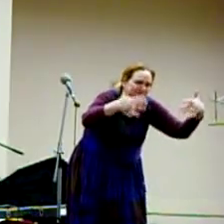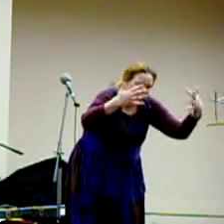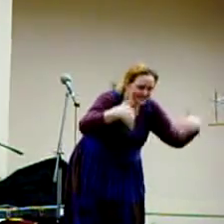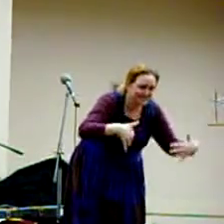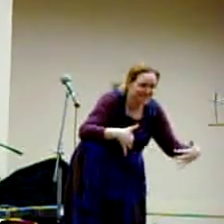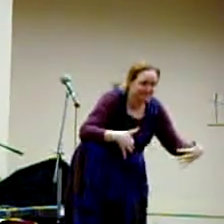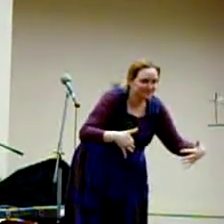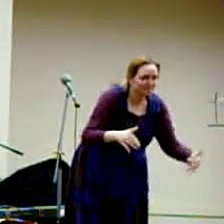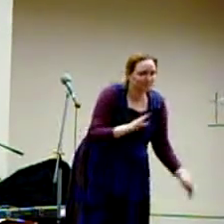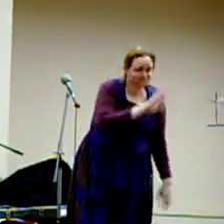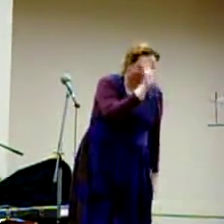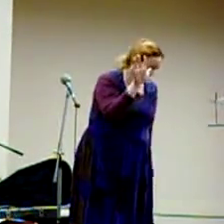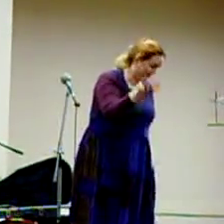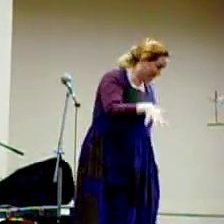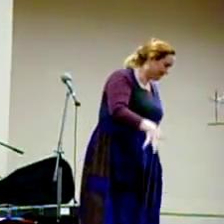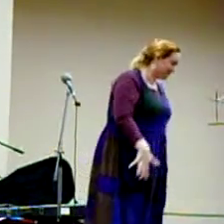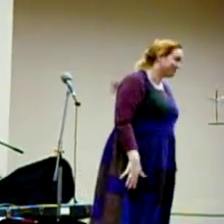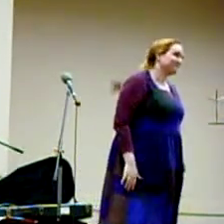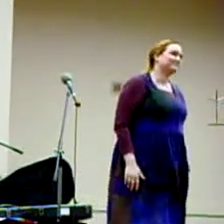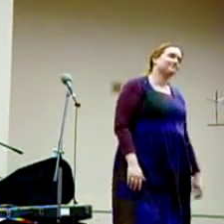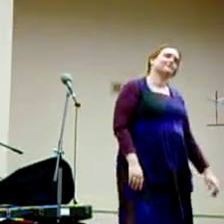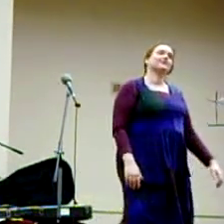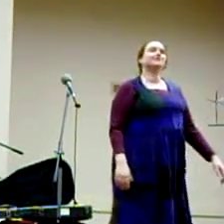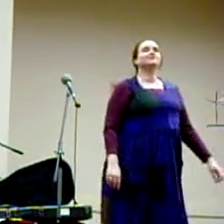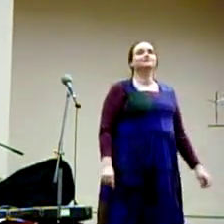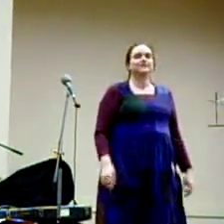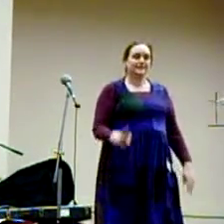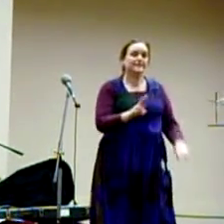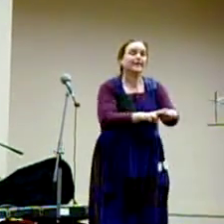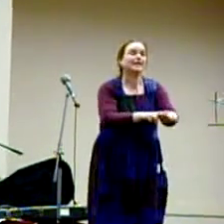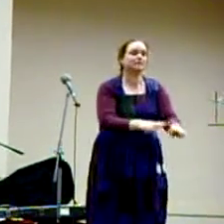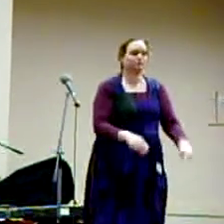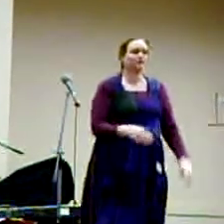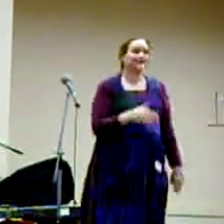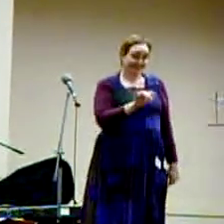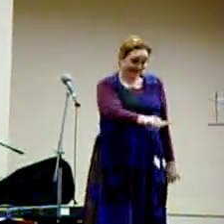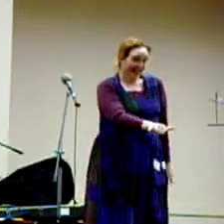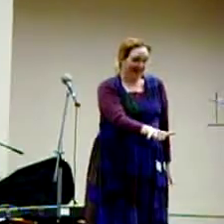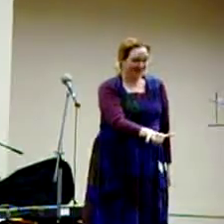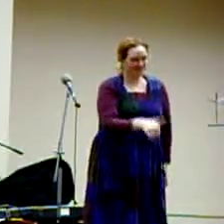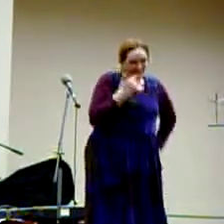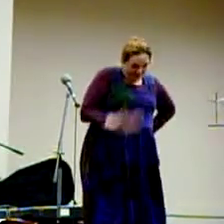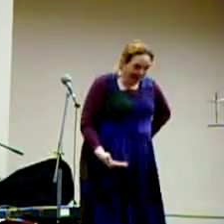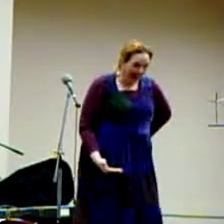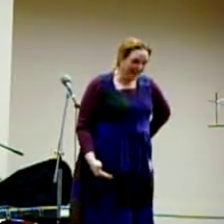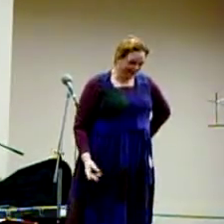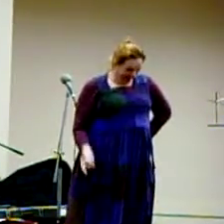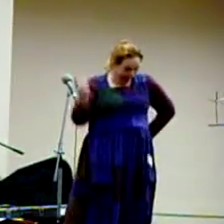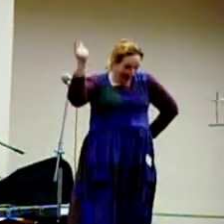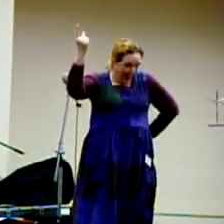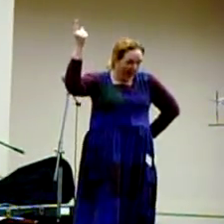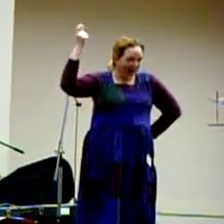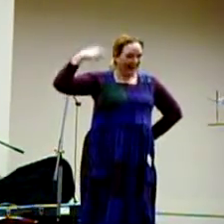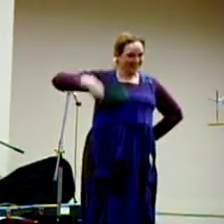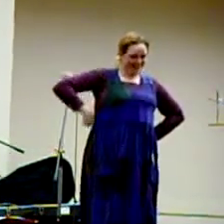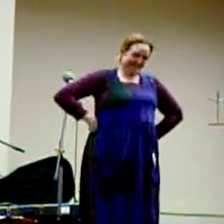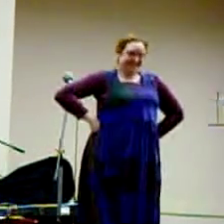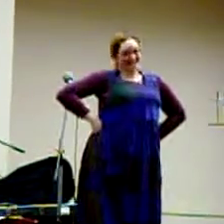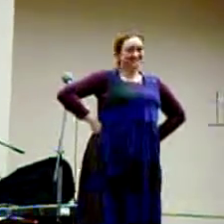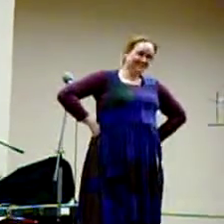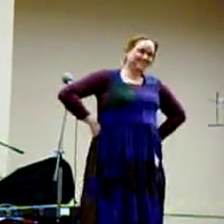Yeah. Never mind. Sit. Stay. Good dog.